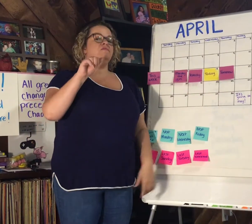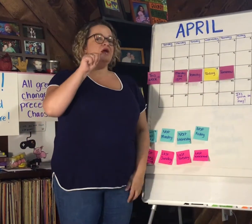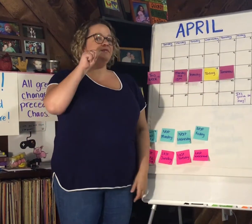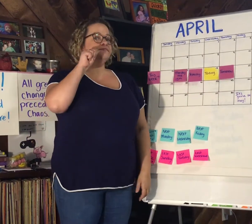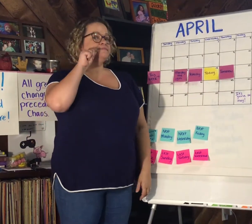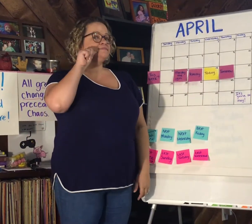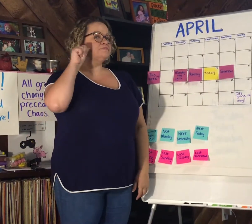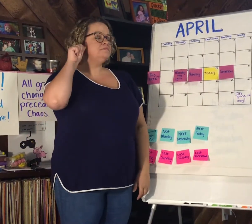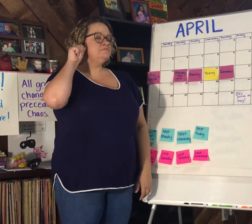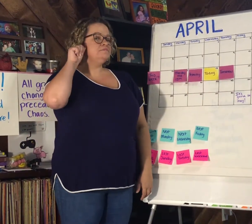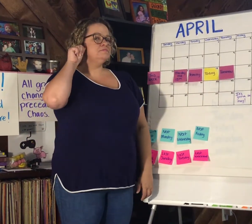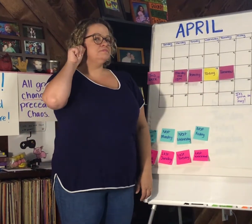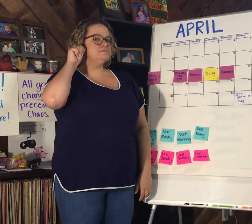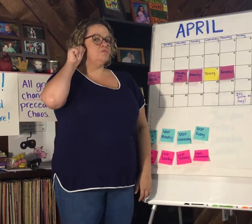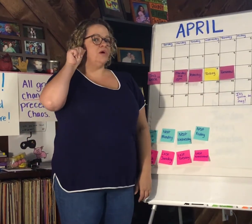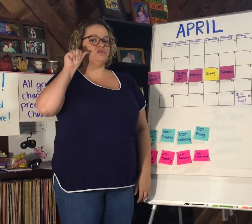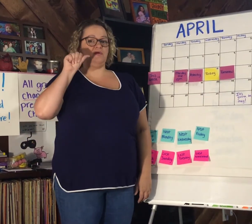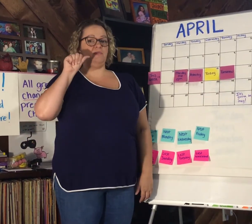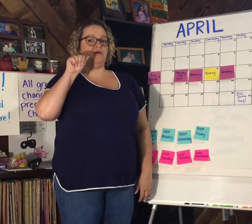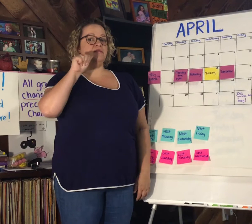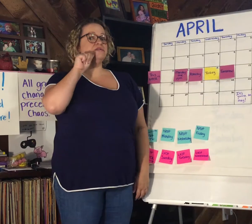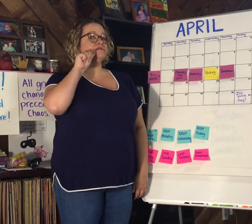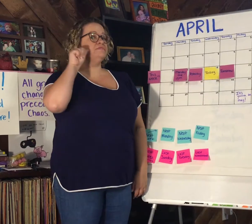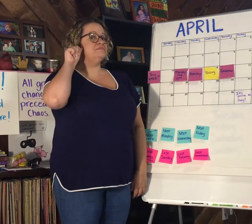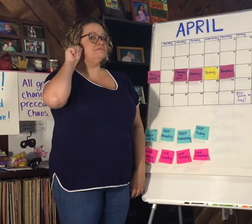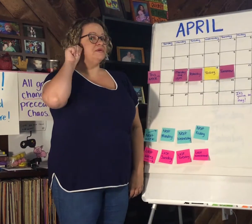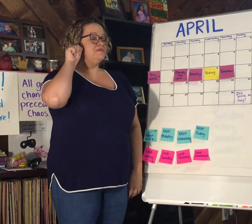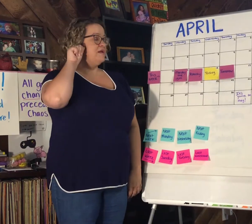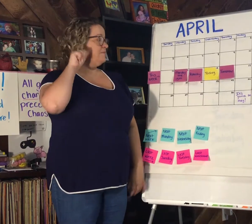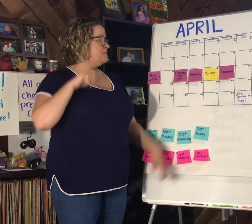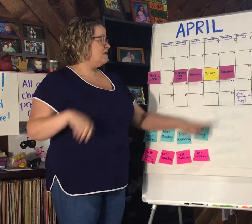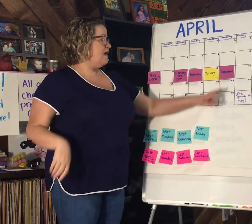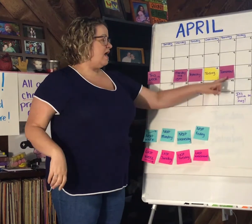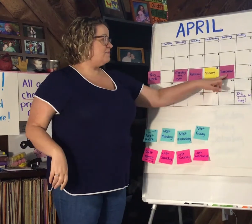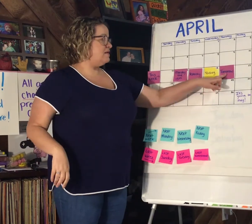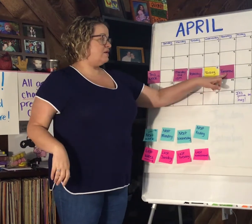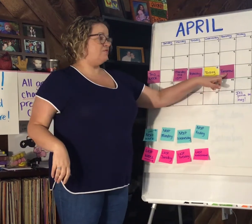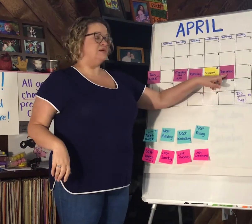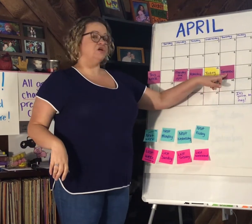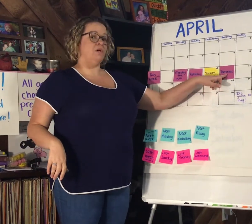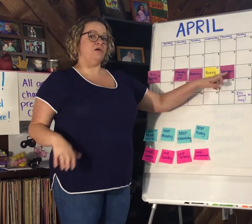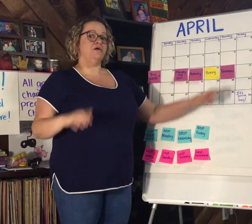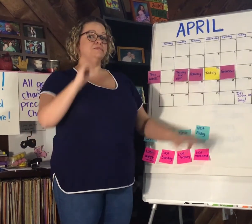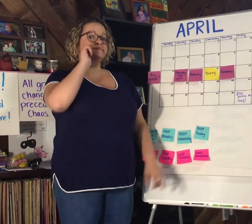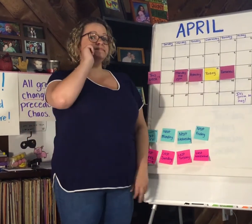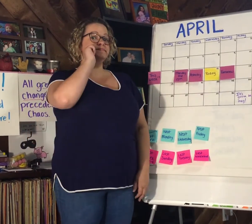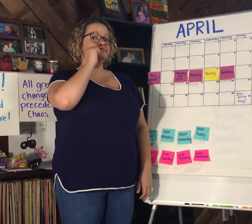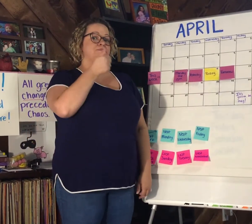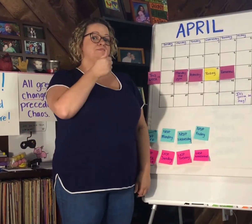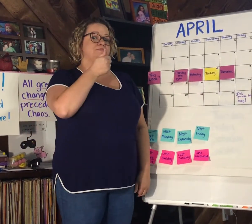yesterday. Watch your problem orientation yesterday. And please sign with me tomorrow.